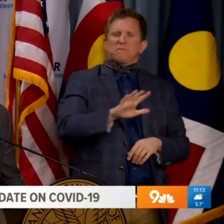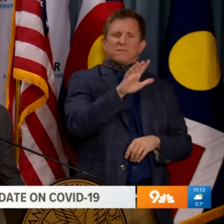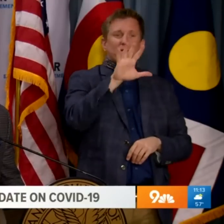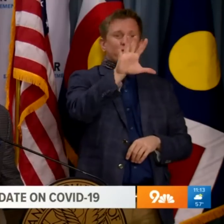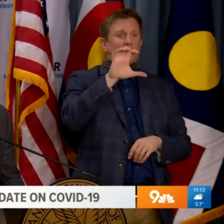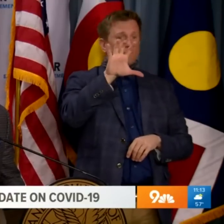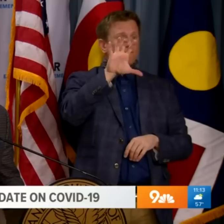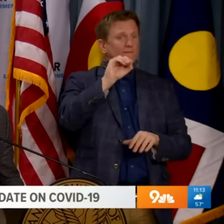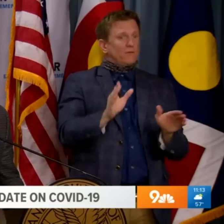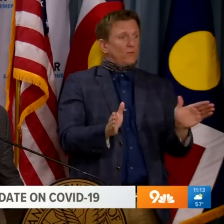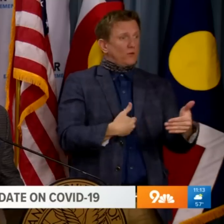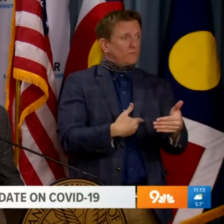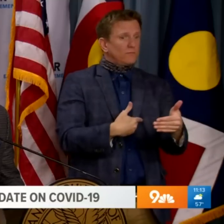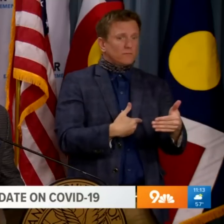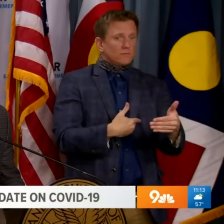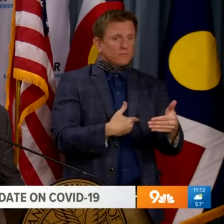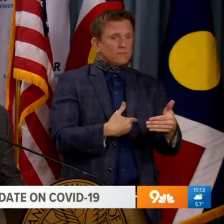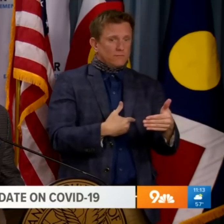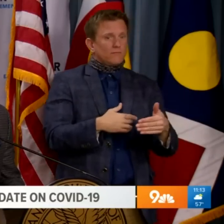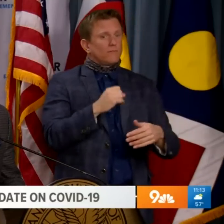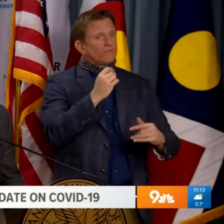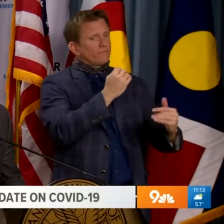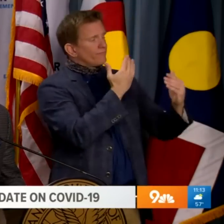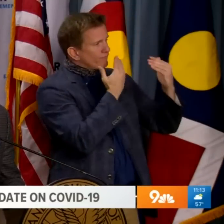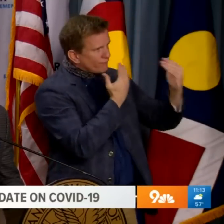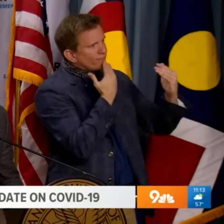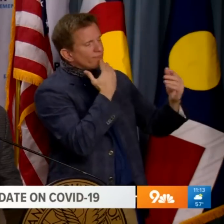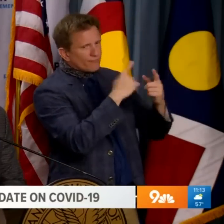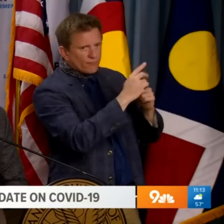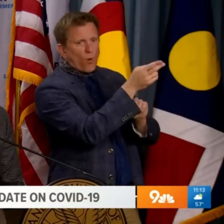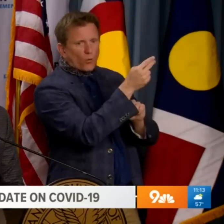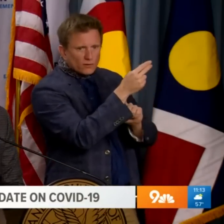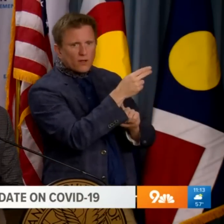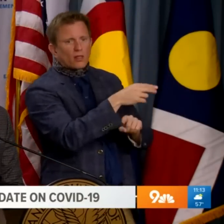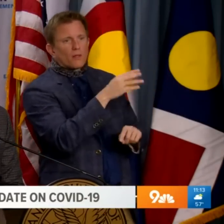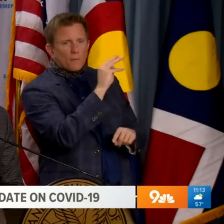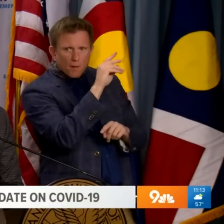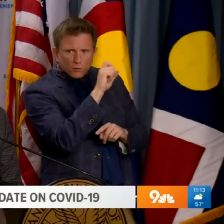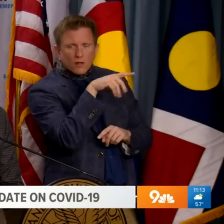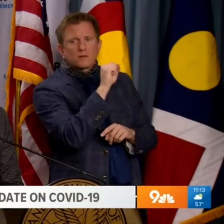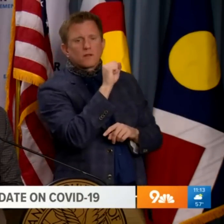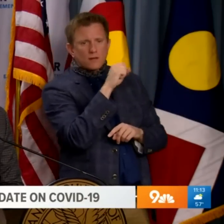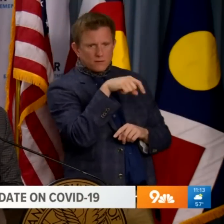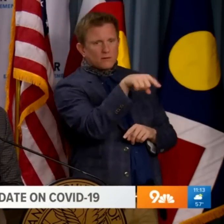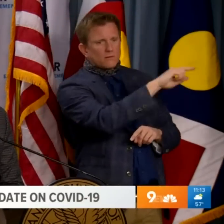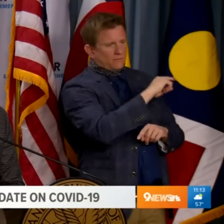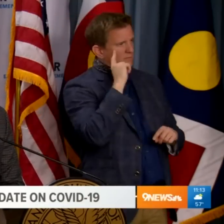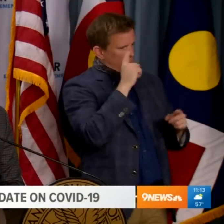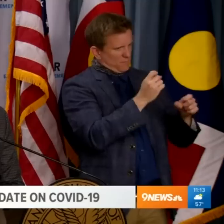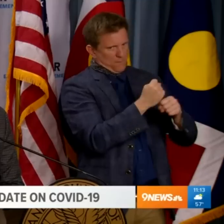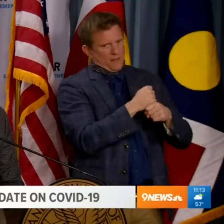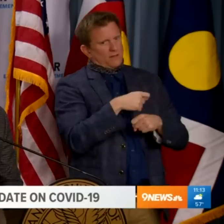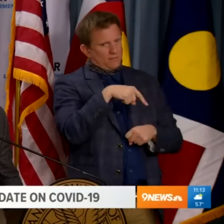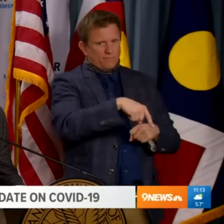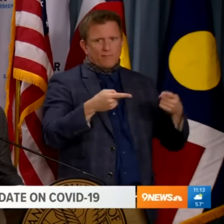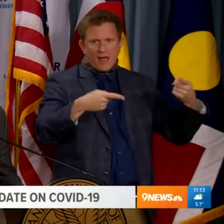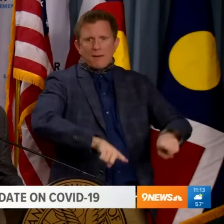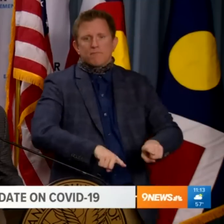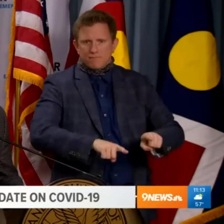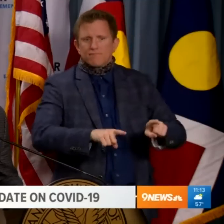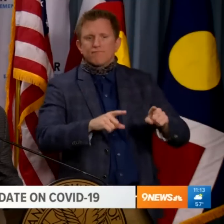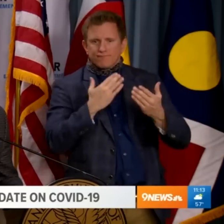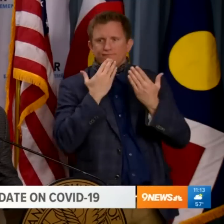and motels to open up rooms to these residents. The team has been working on securing around the clock efforts to take care of